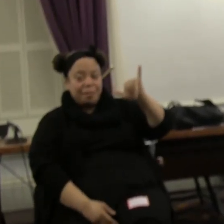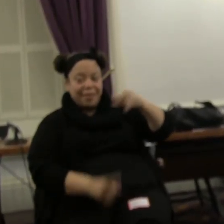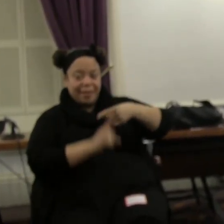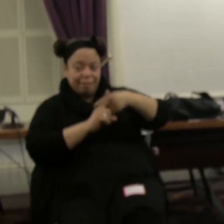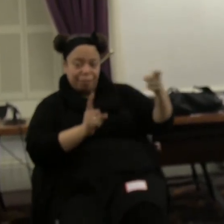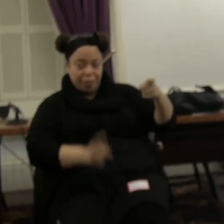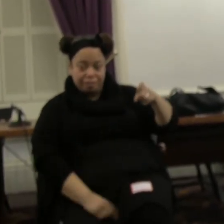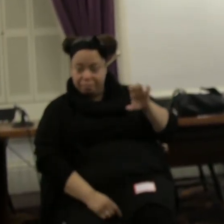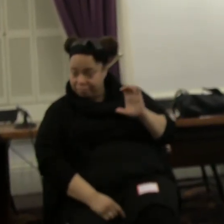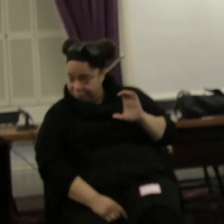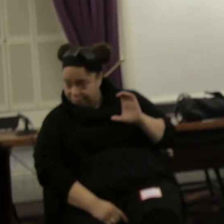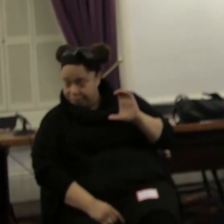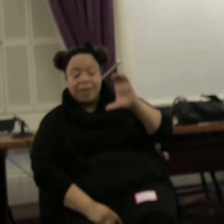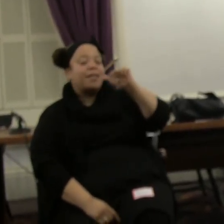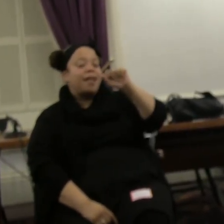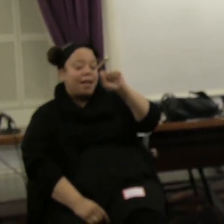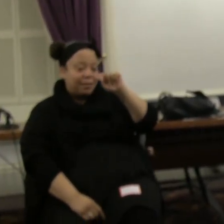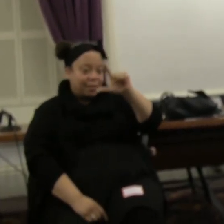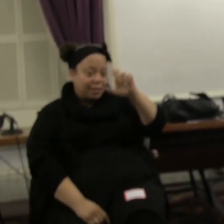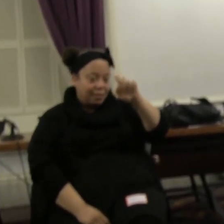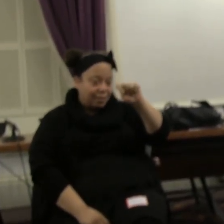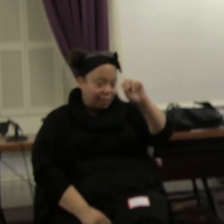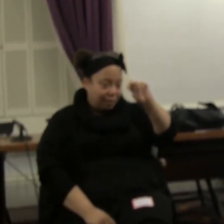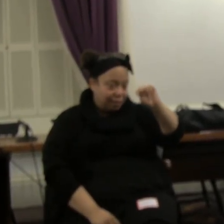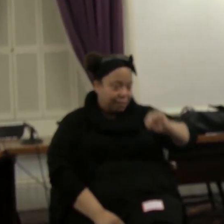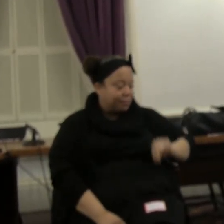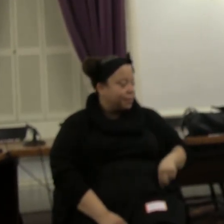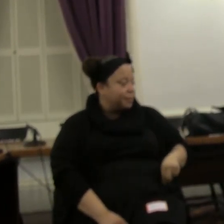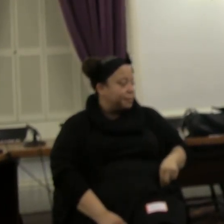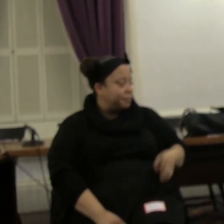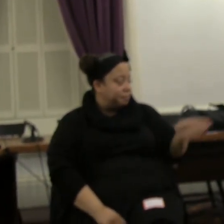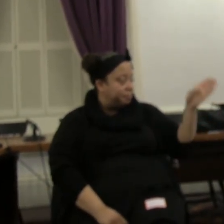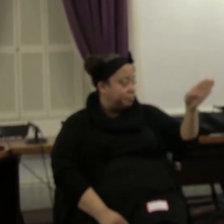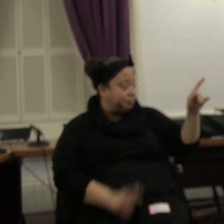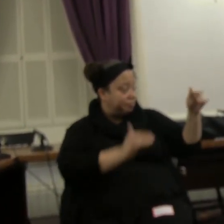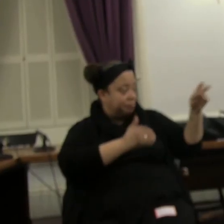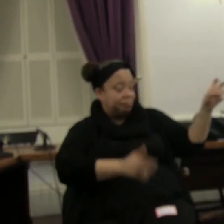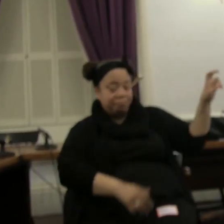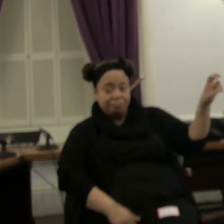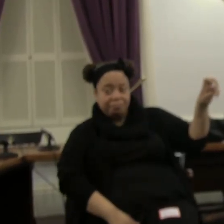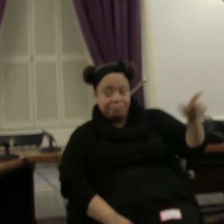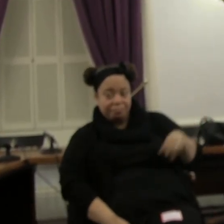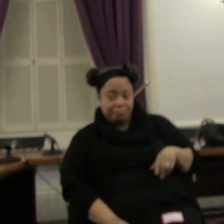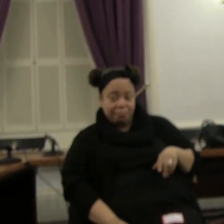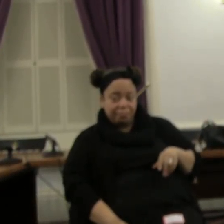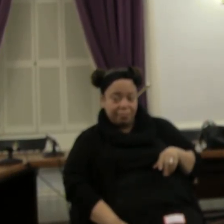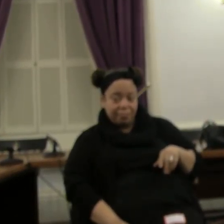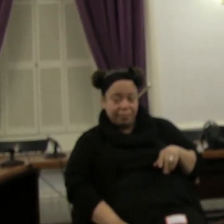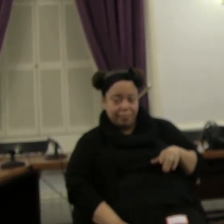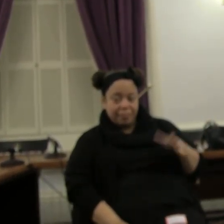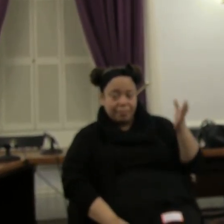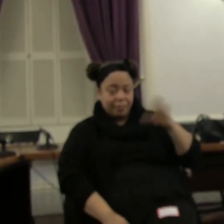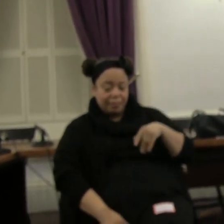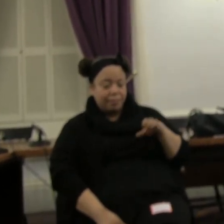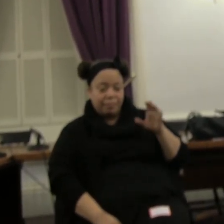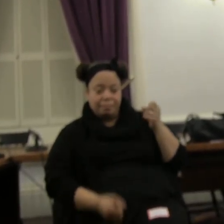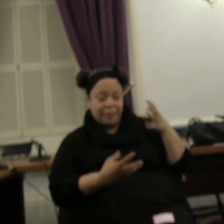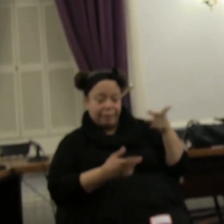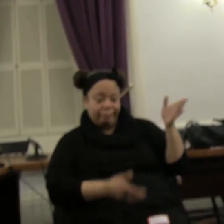You might be in the running for the furthest away. Welcome. Thanks for being here. All right. How about if we start in that back corner over there?